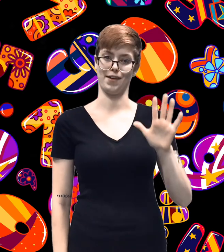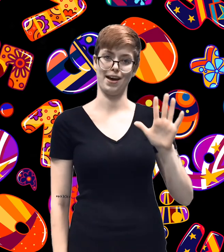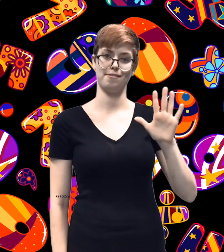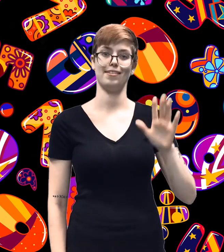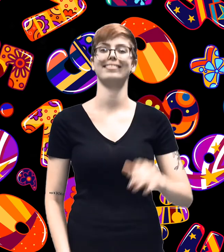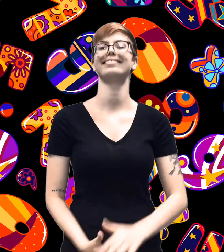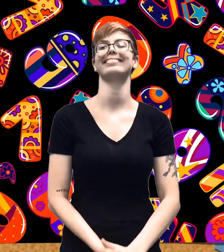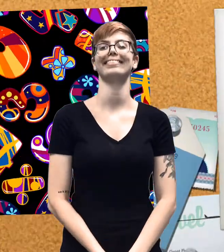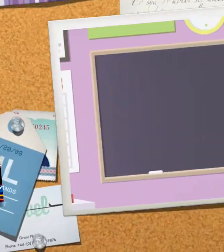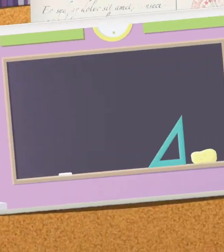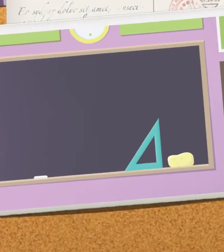5.